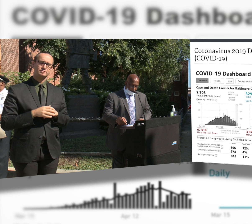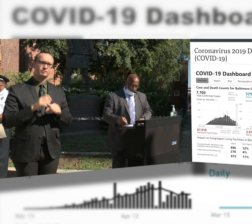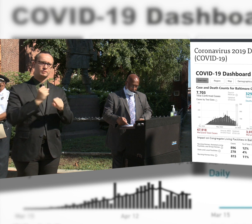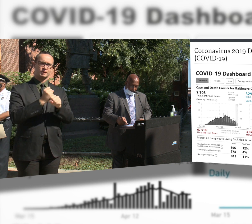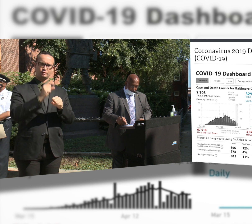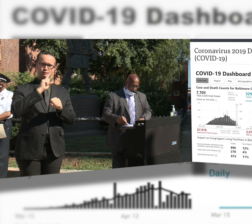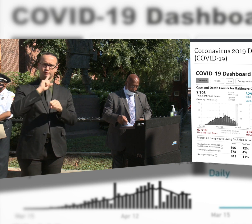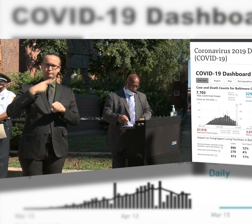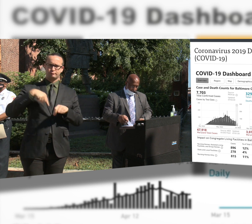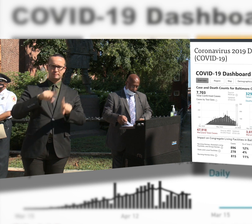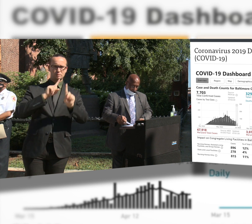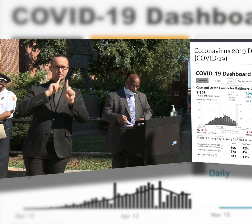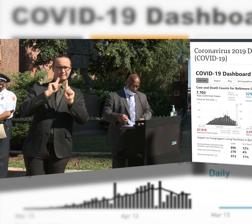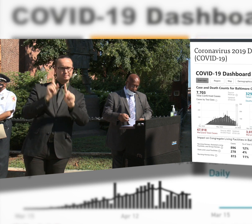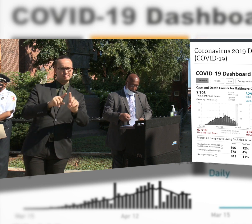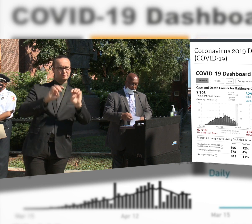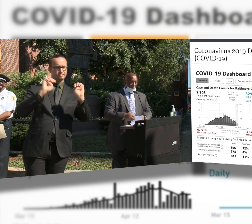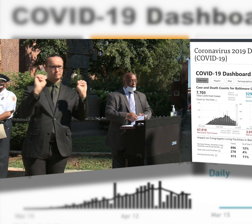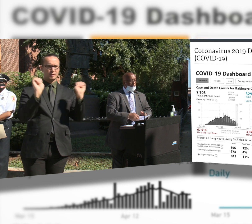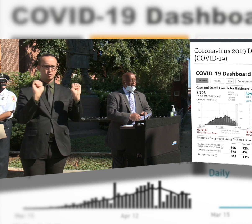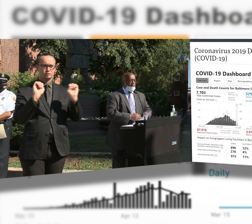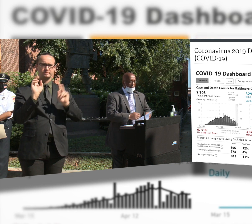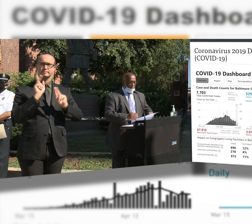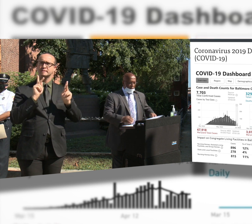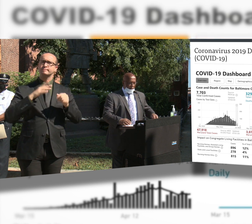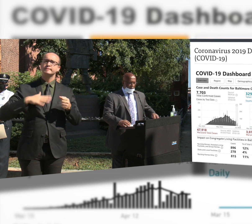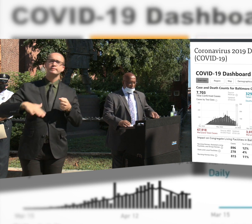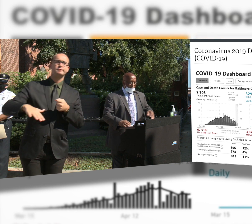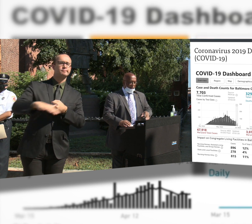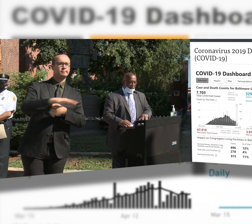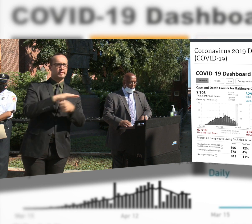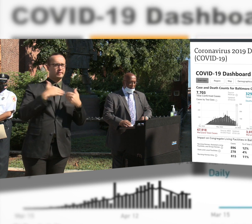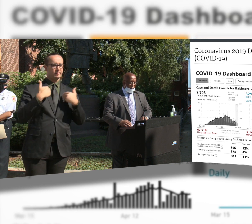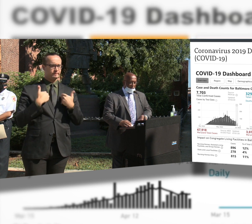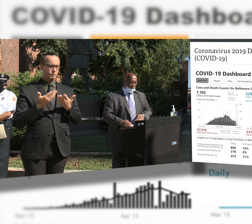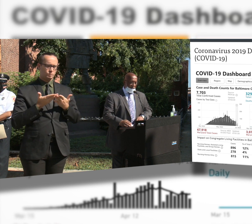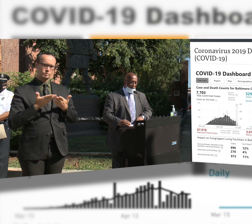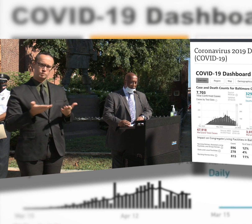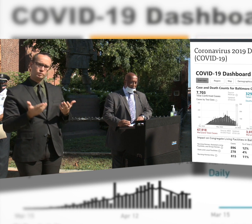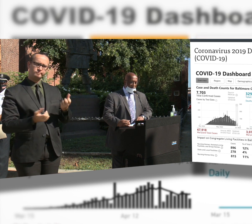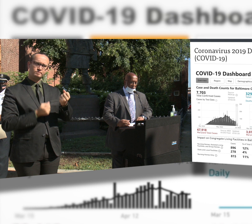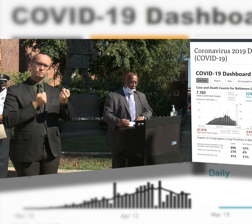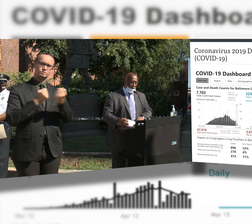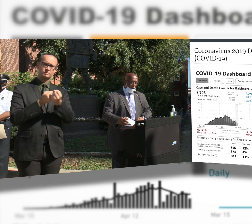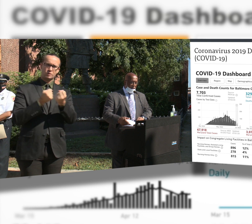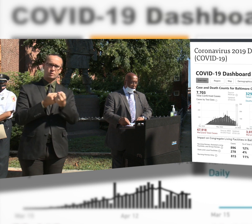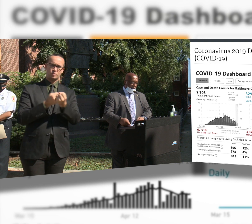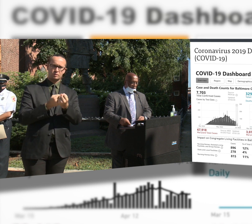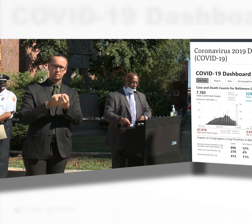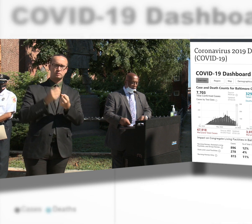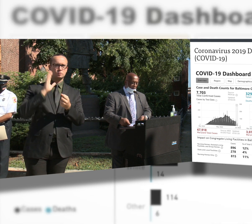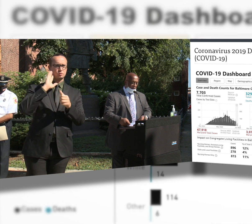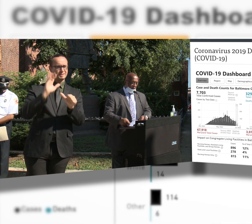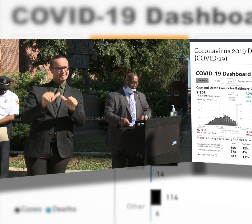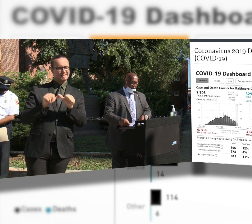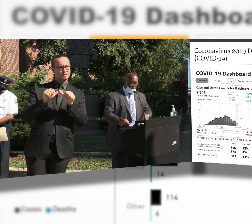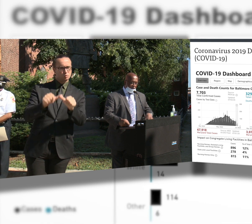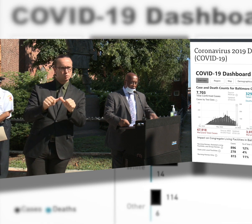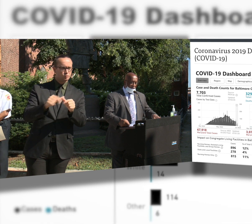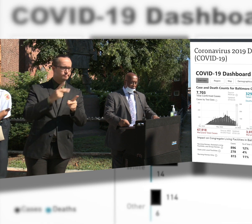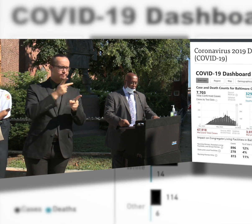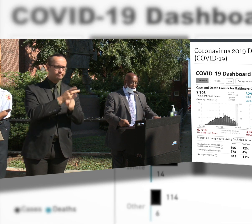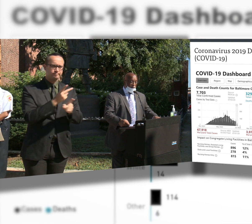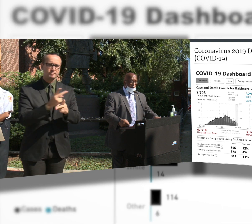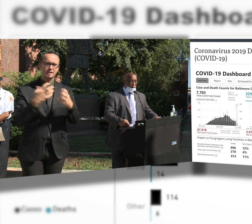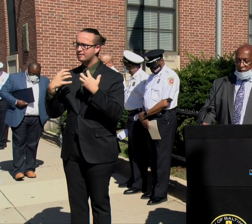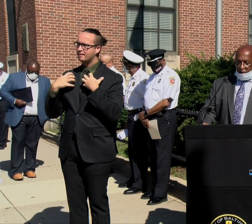ensure residents of our city have the resources and support they need at this time while continuing to leverage the wealth of medical and public health